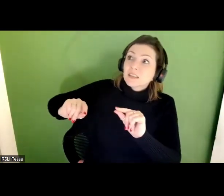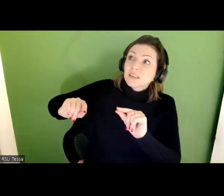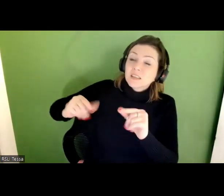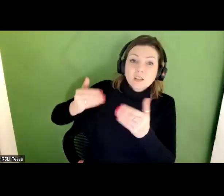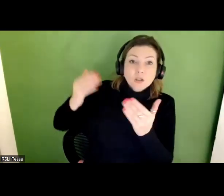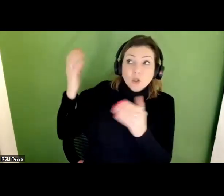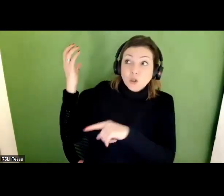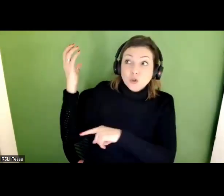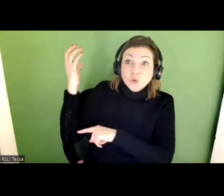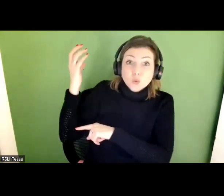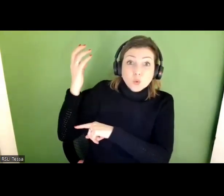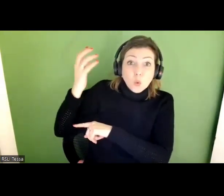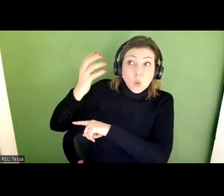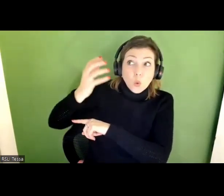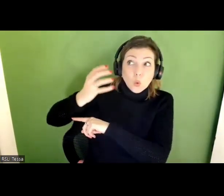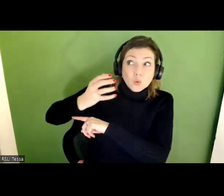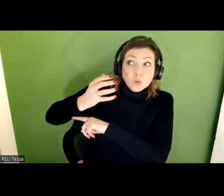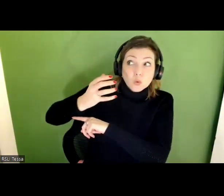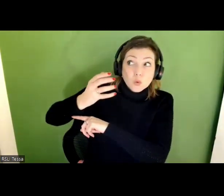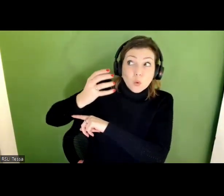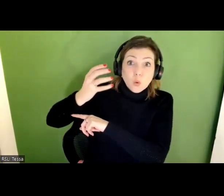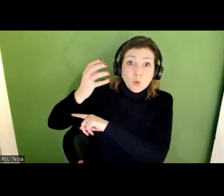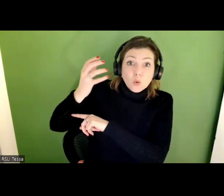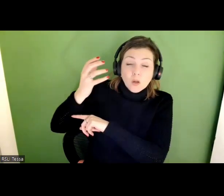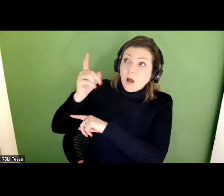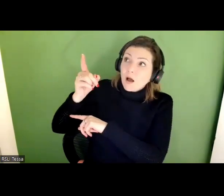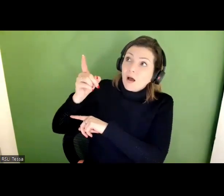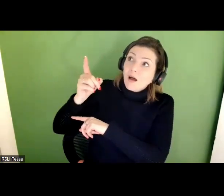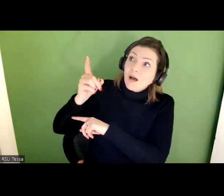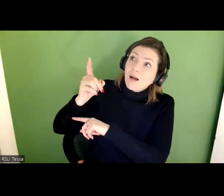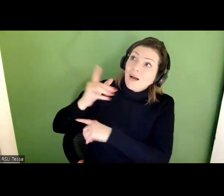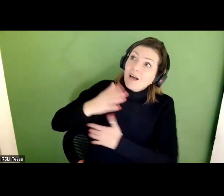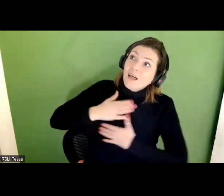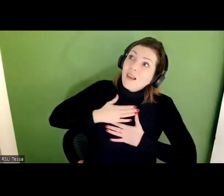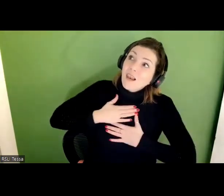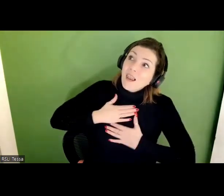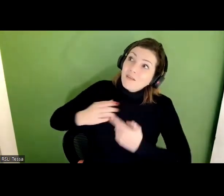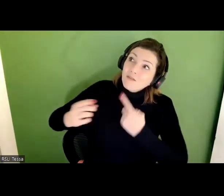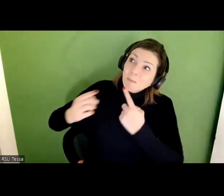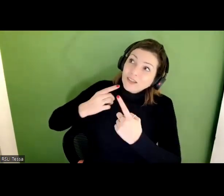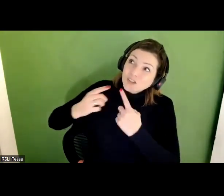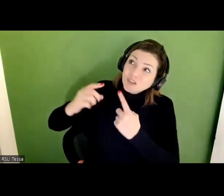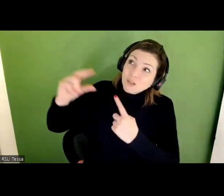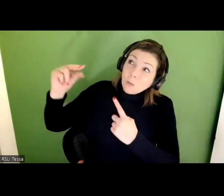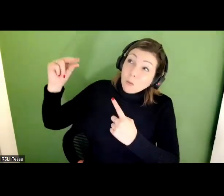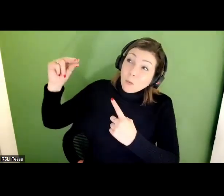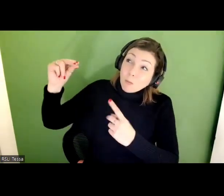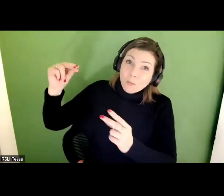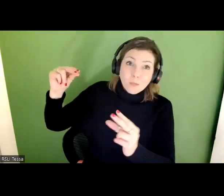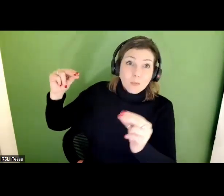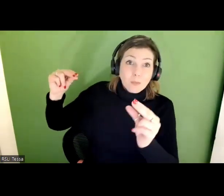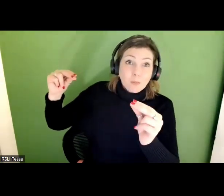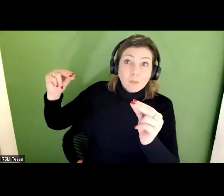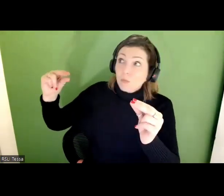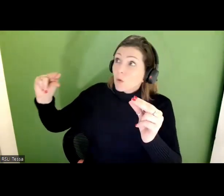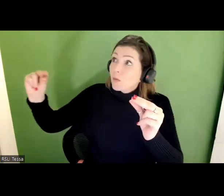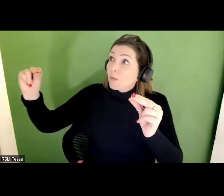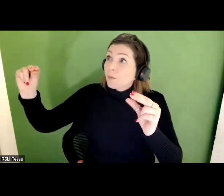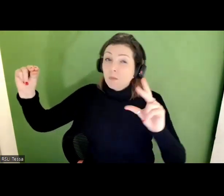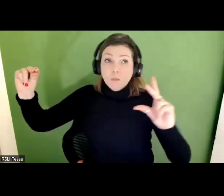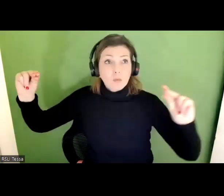They sound like love messages being exchanged by lovers, like a call and response